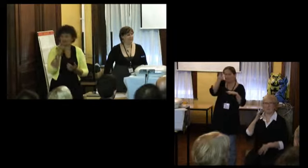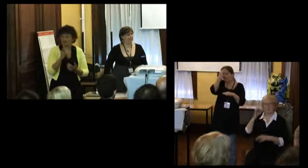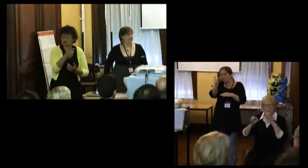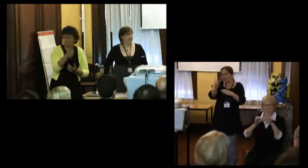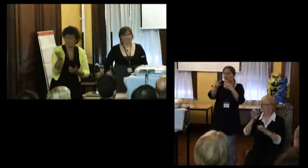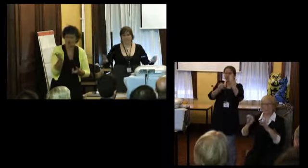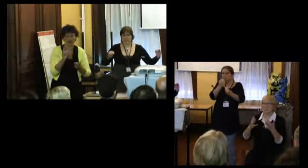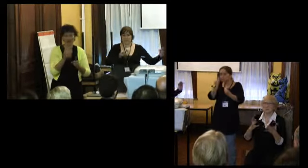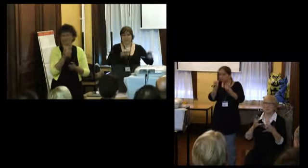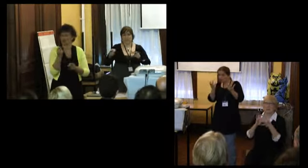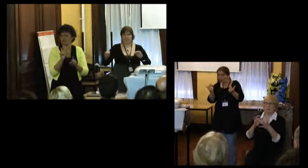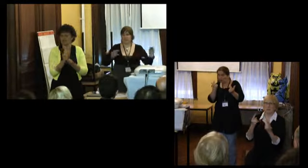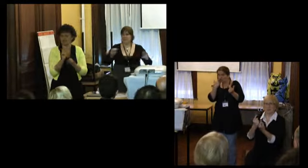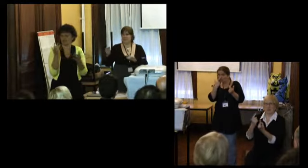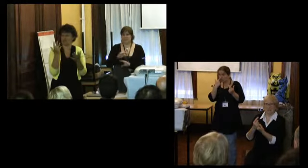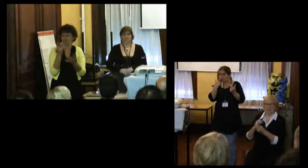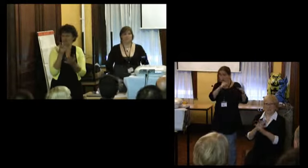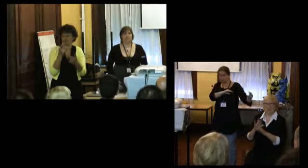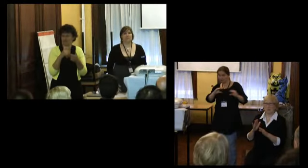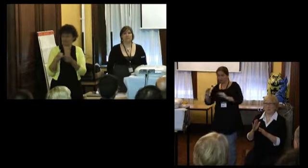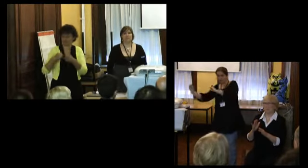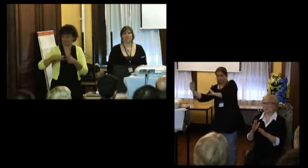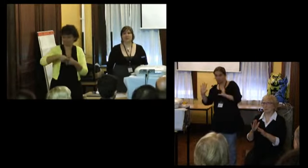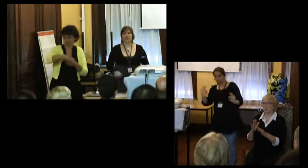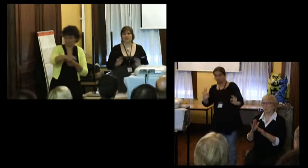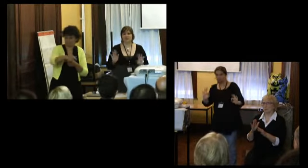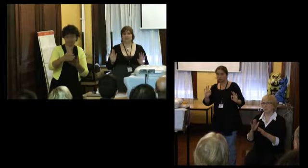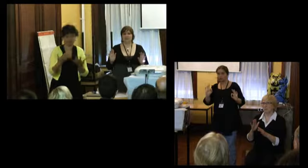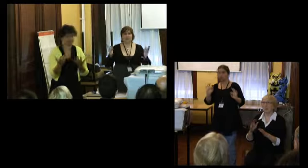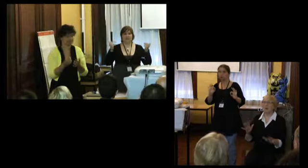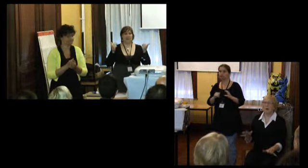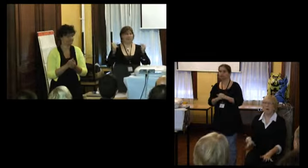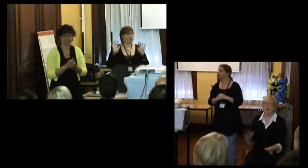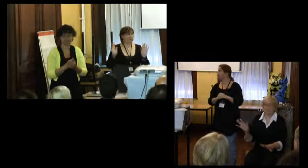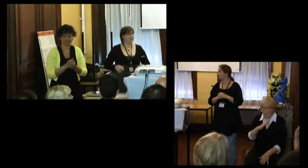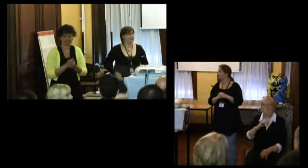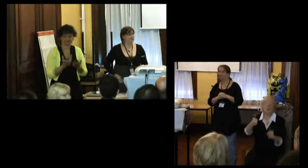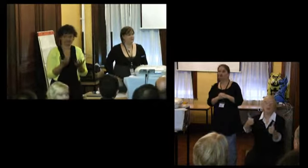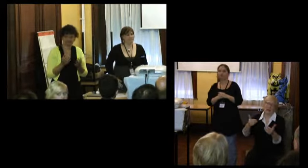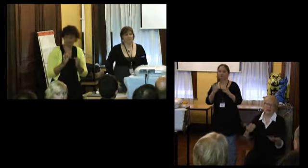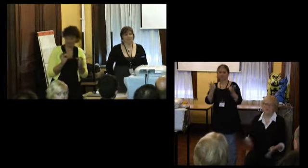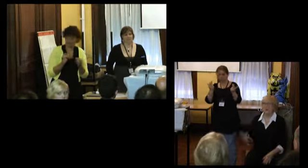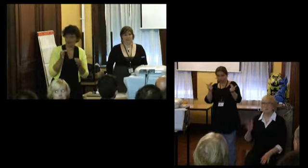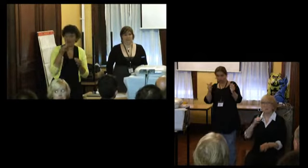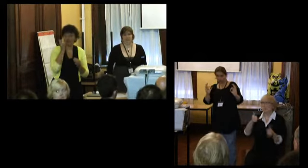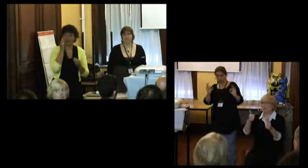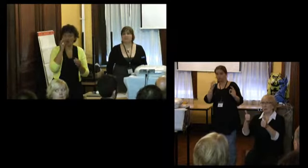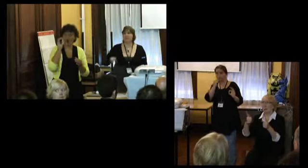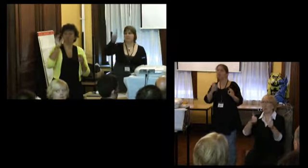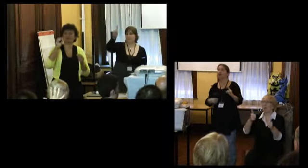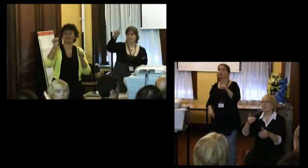the position and everything? So can everybody fine? Is everybody fine?